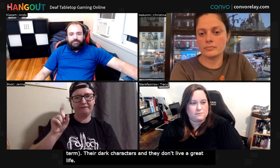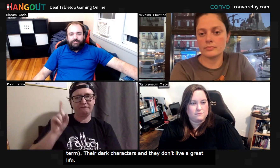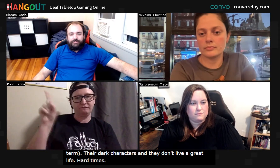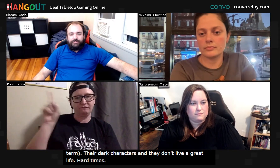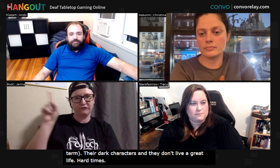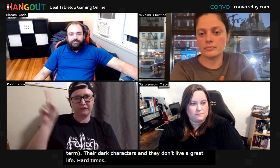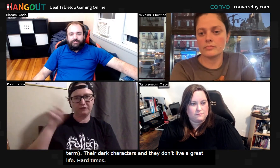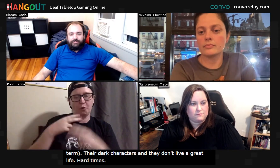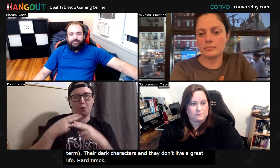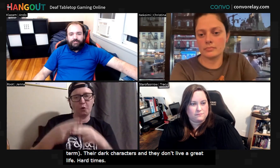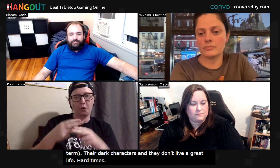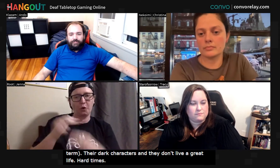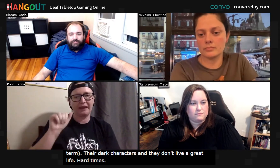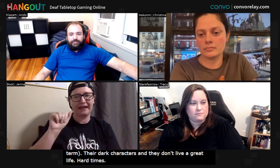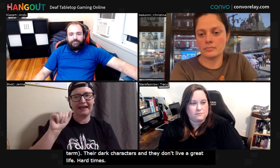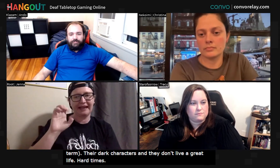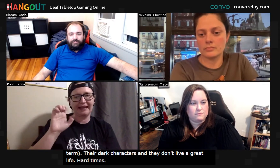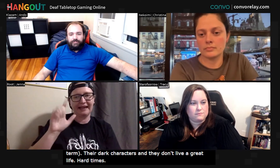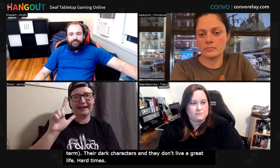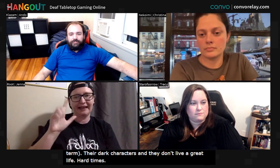top of it have a different elevation. So